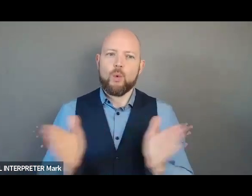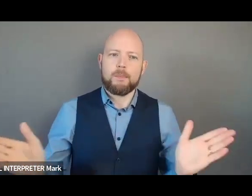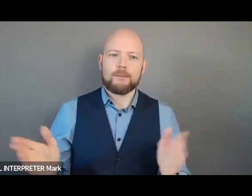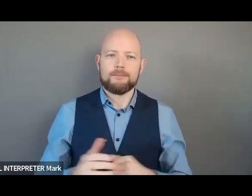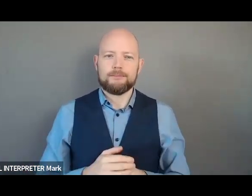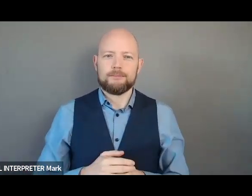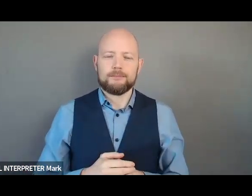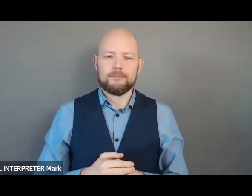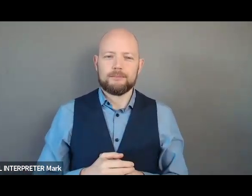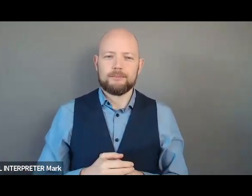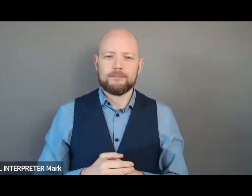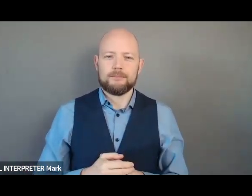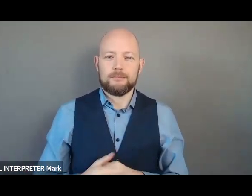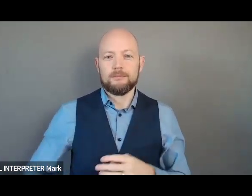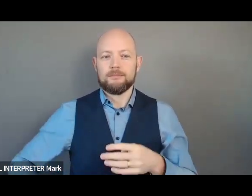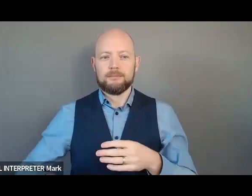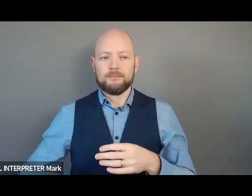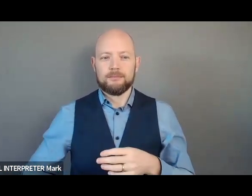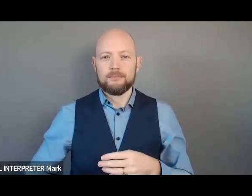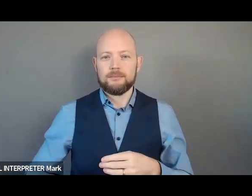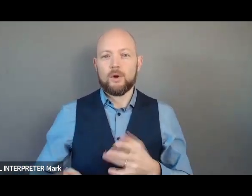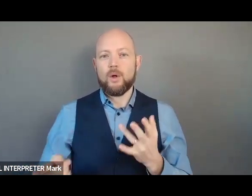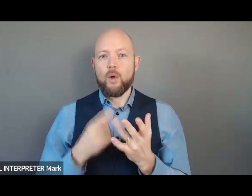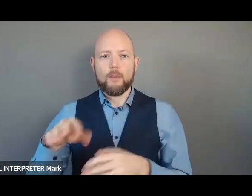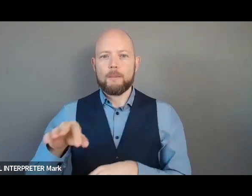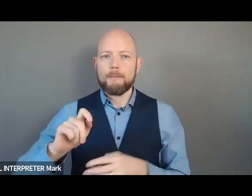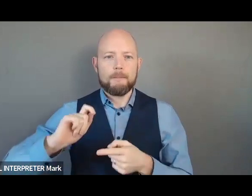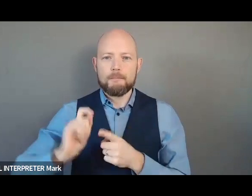public-facing charters for accountability and